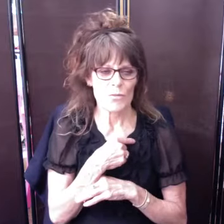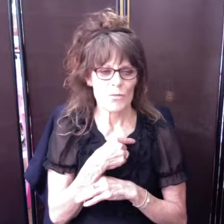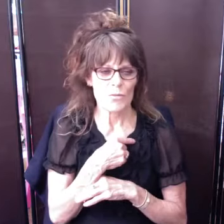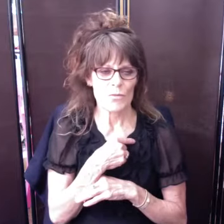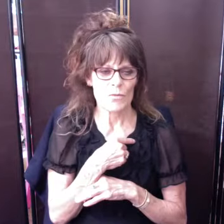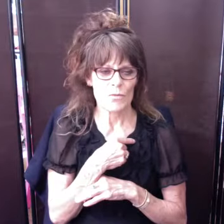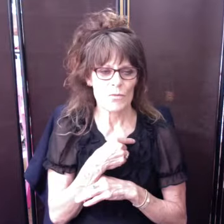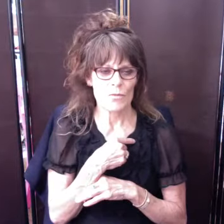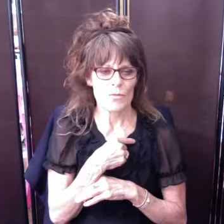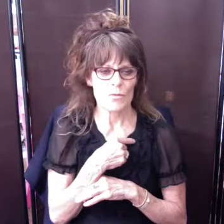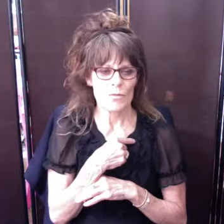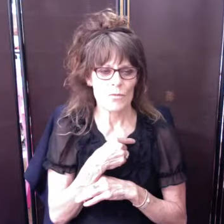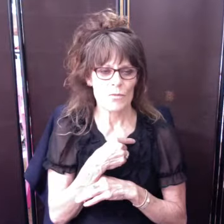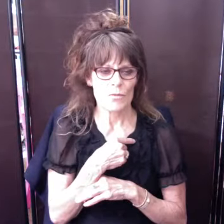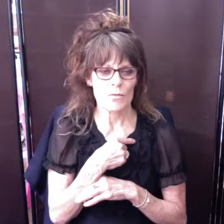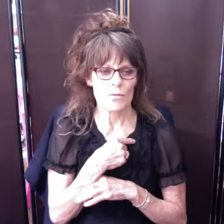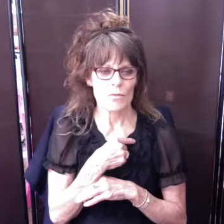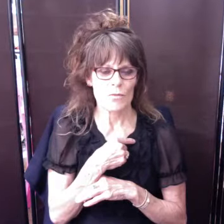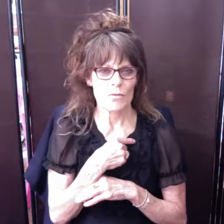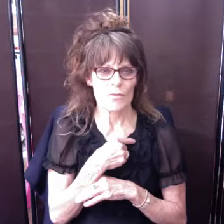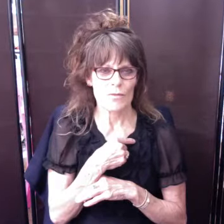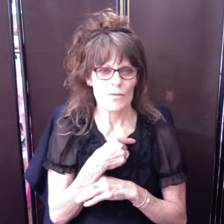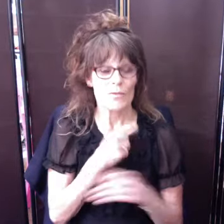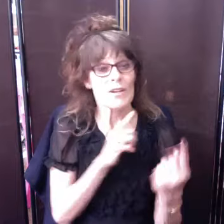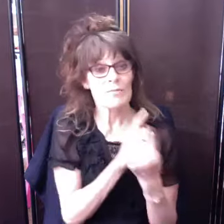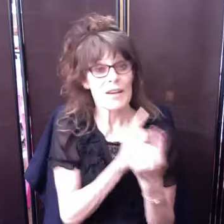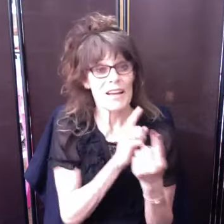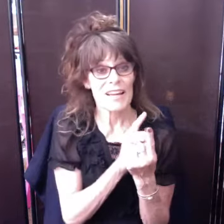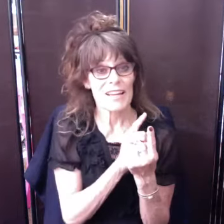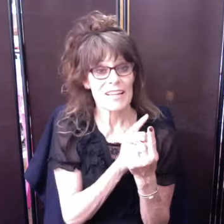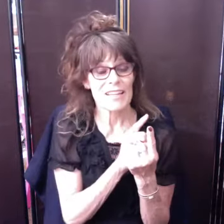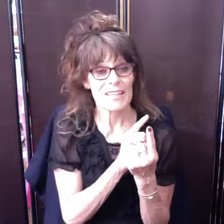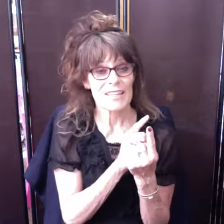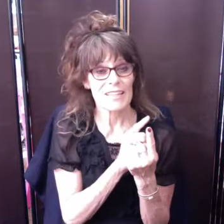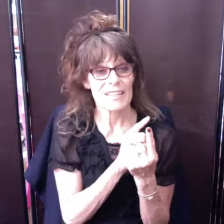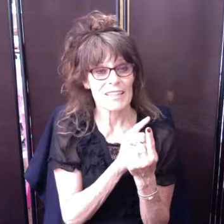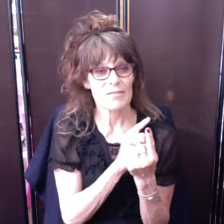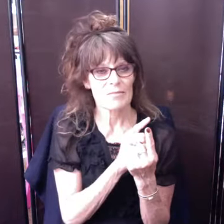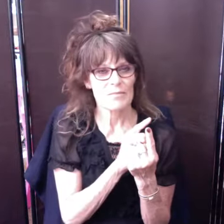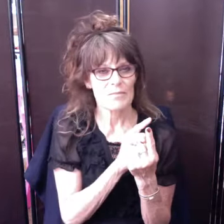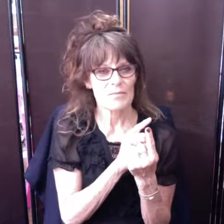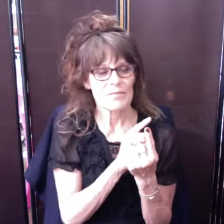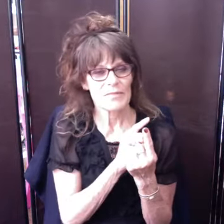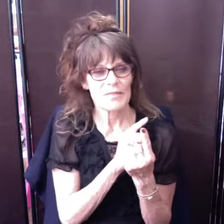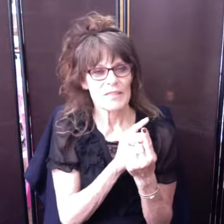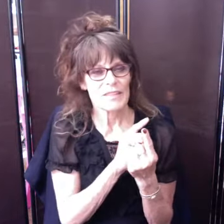that's where I met the first senior leader of the pack, who said, if you will do what is necessary and you will share